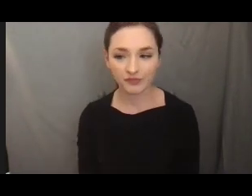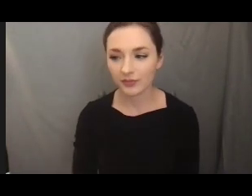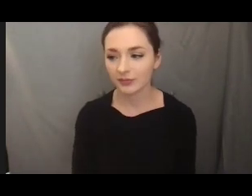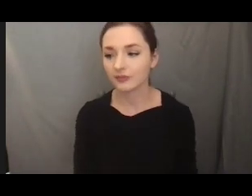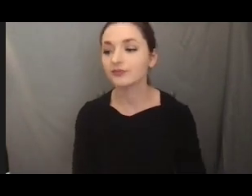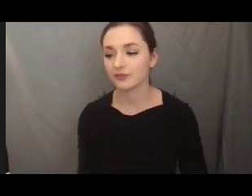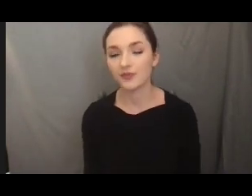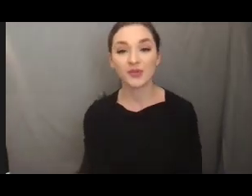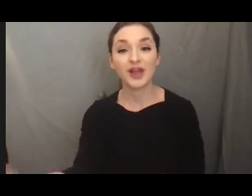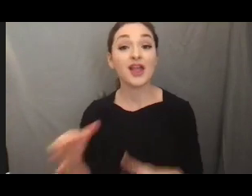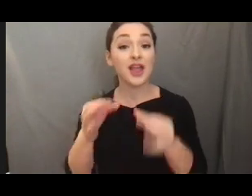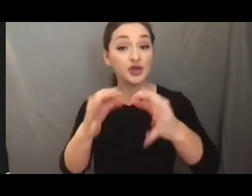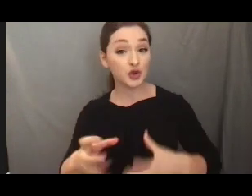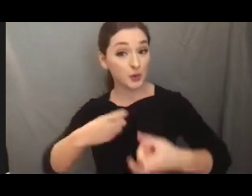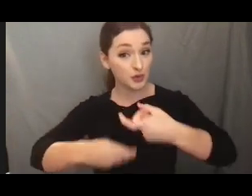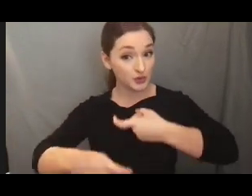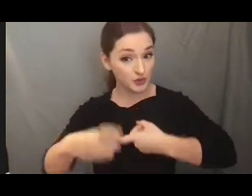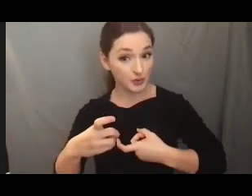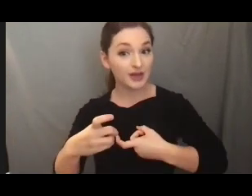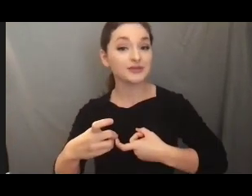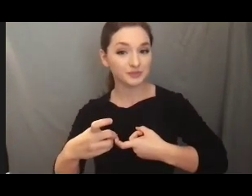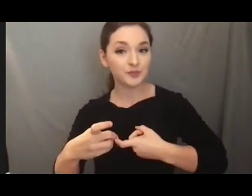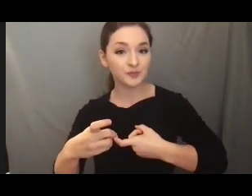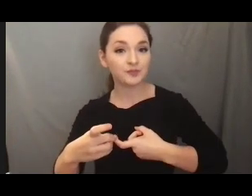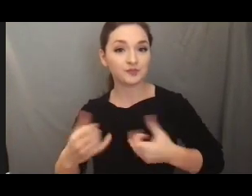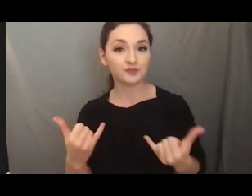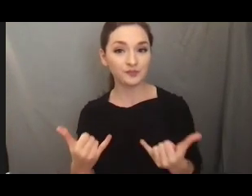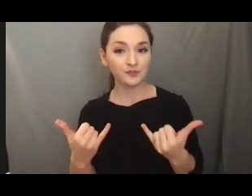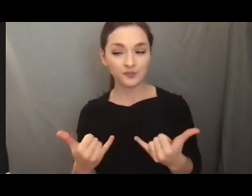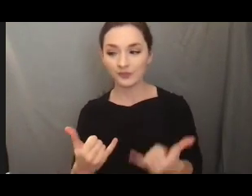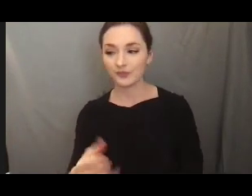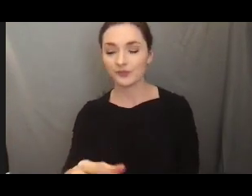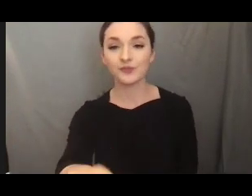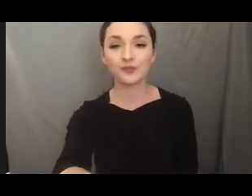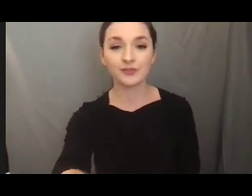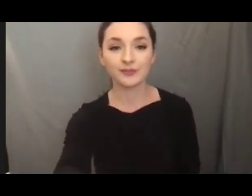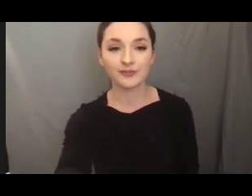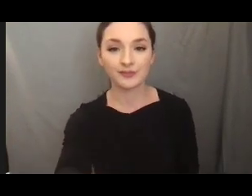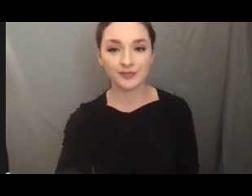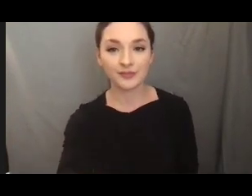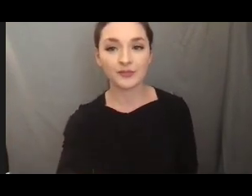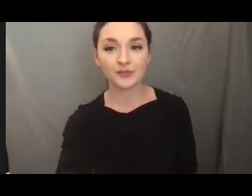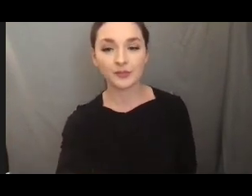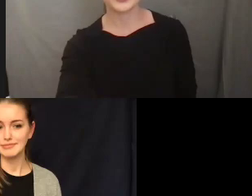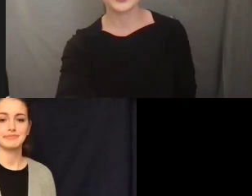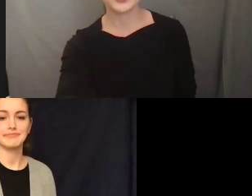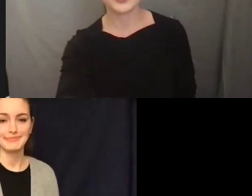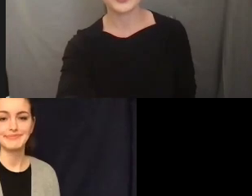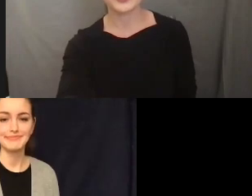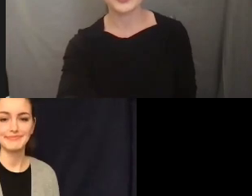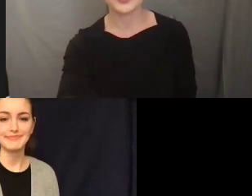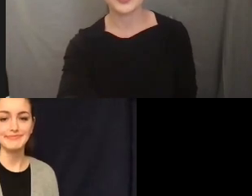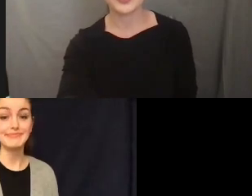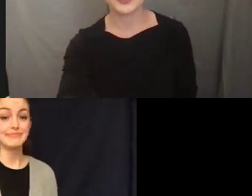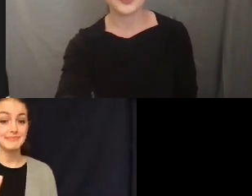Wilma practiced walking as often as she could after that, and when she was 12 years old, she was able to take off her brace